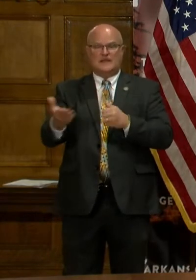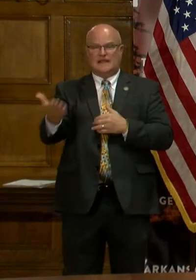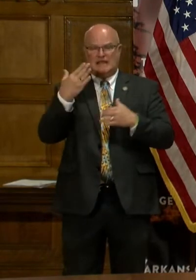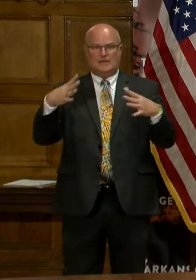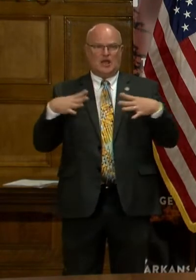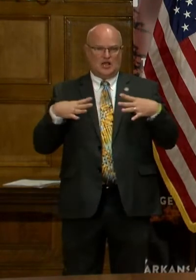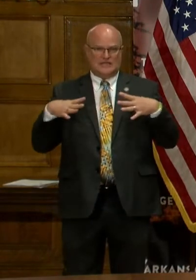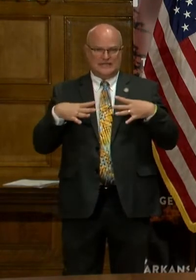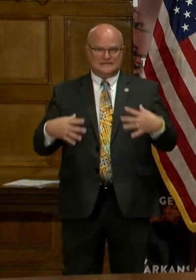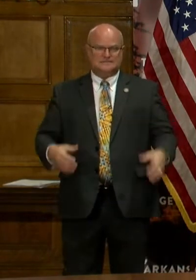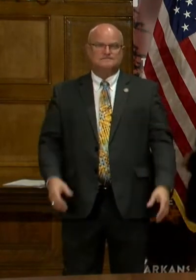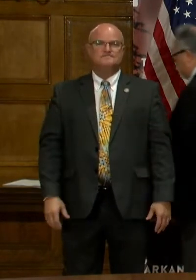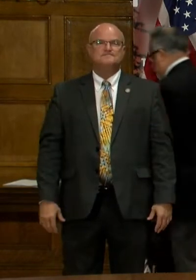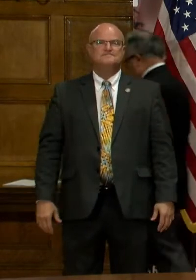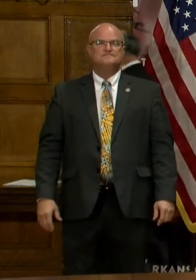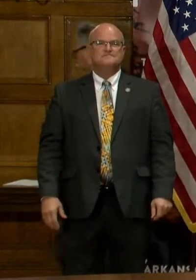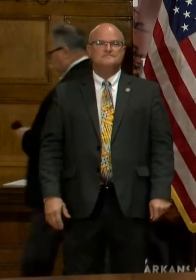holidays.